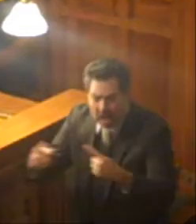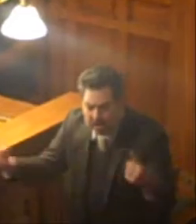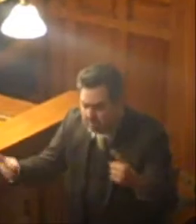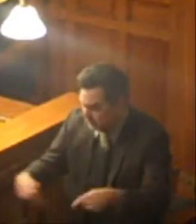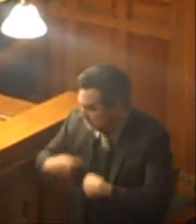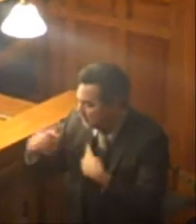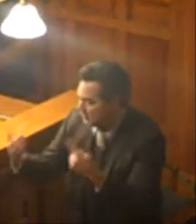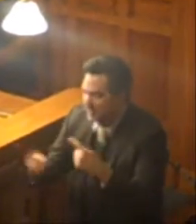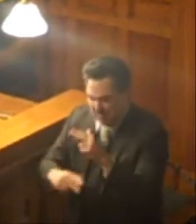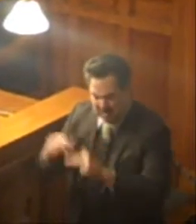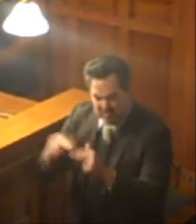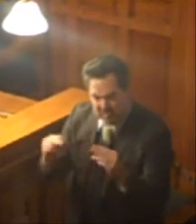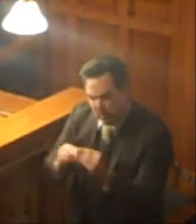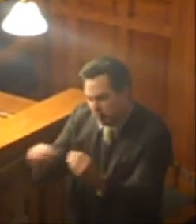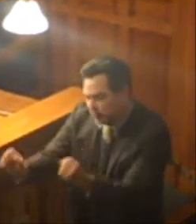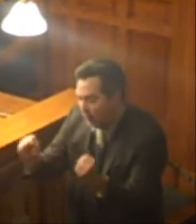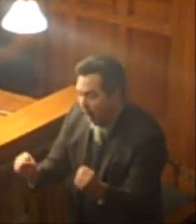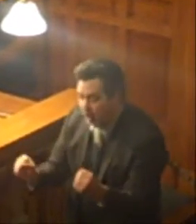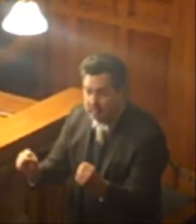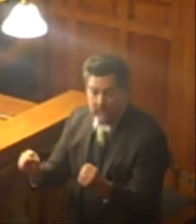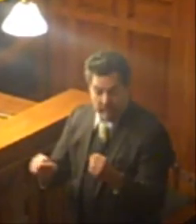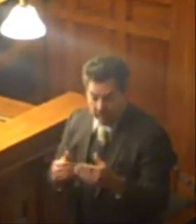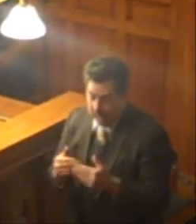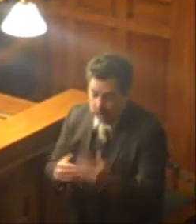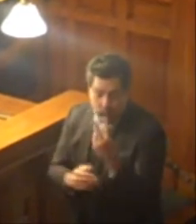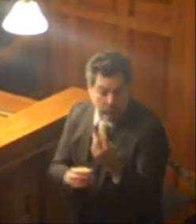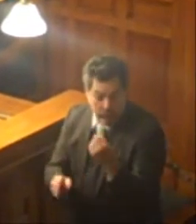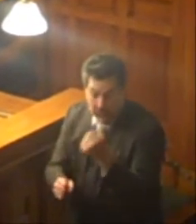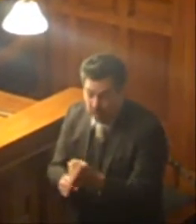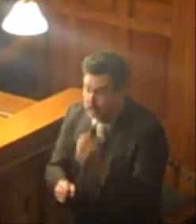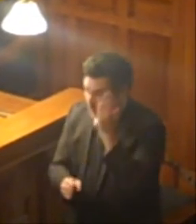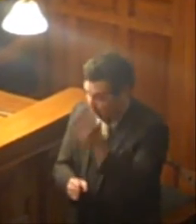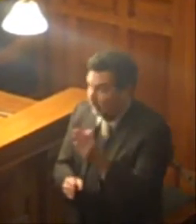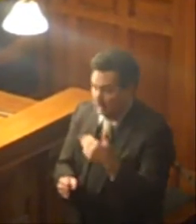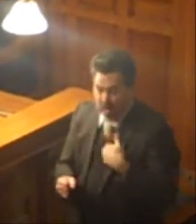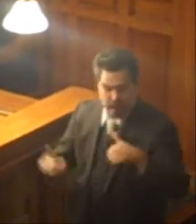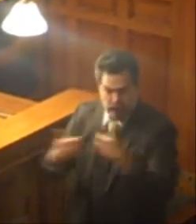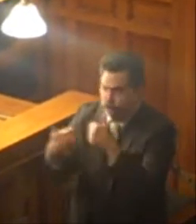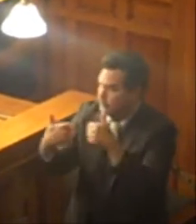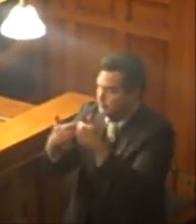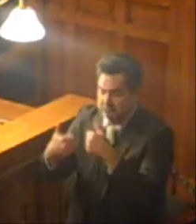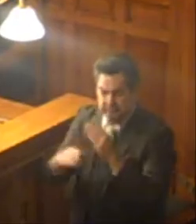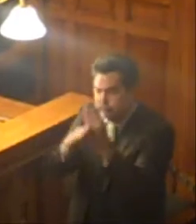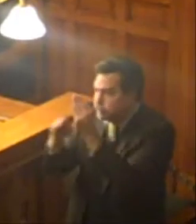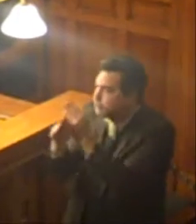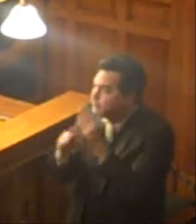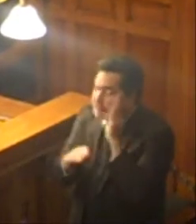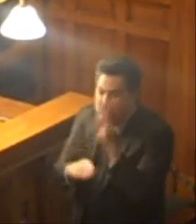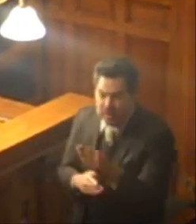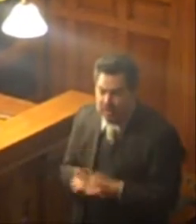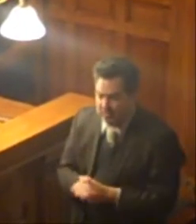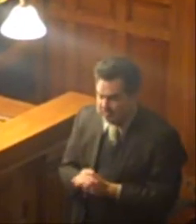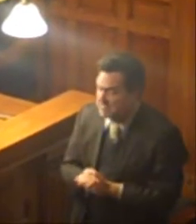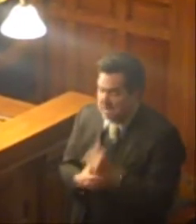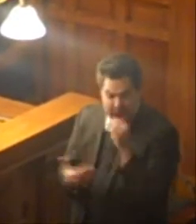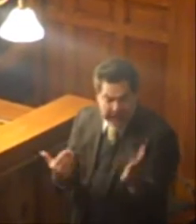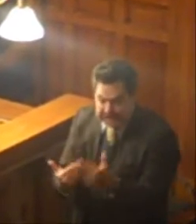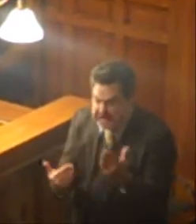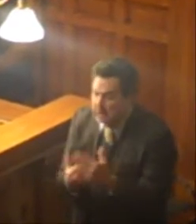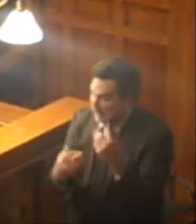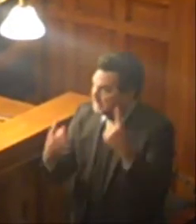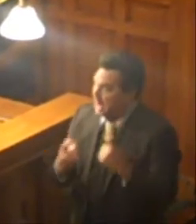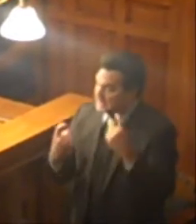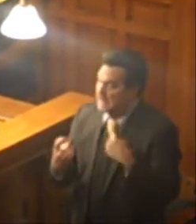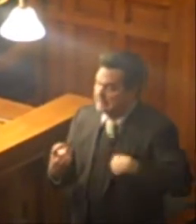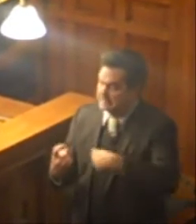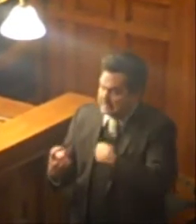years, we will be tested. We will face obstacles. We will disagree, but we will persevere together with new